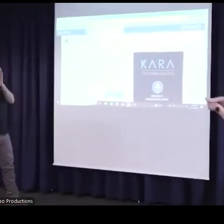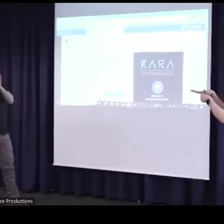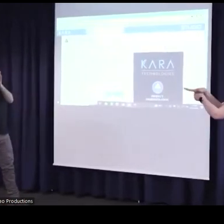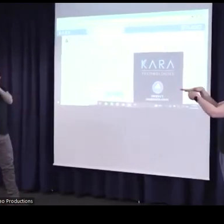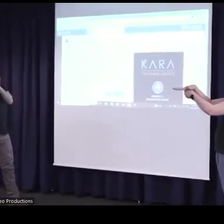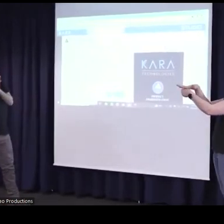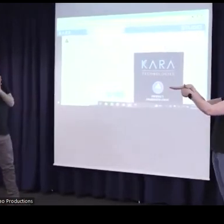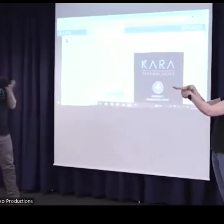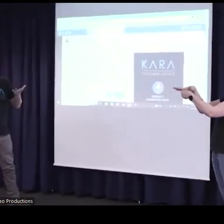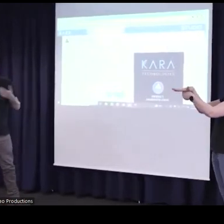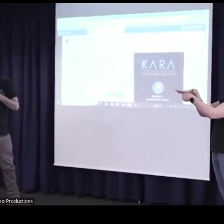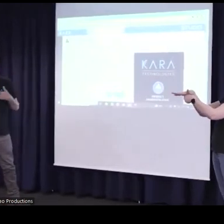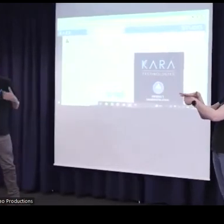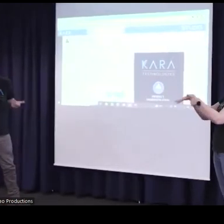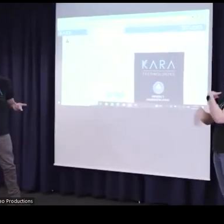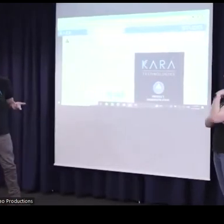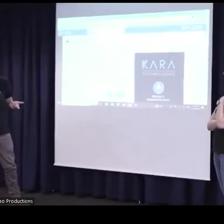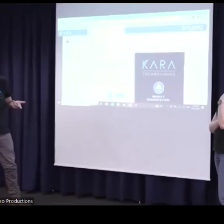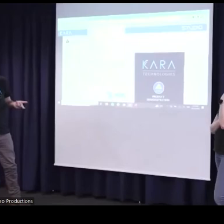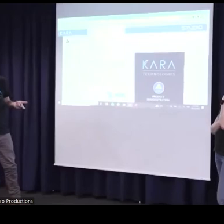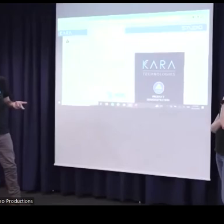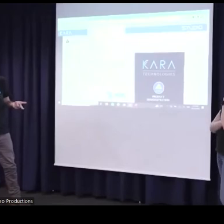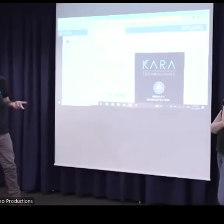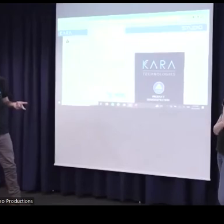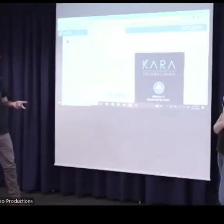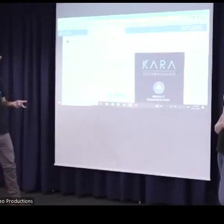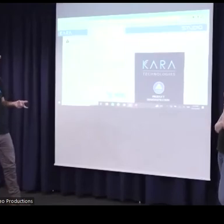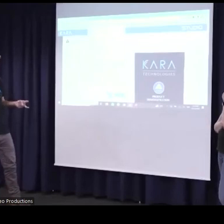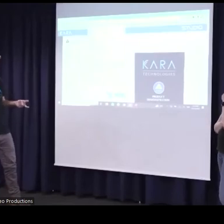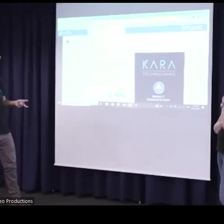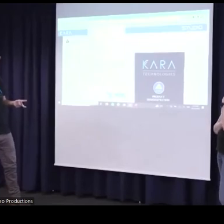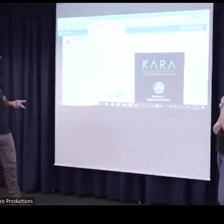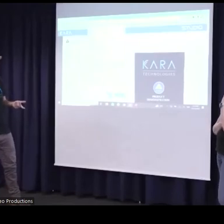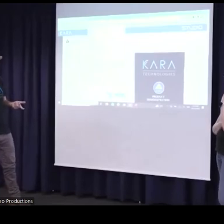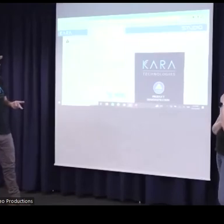Okay, so let me pick something from here. So the location. Where are we? Where are we here?